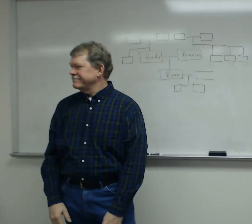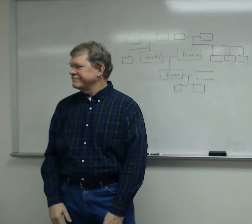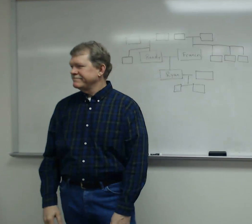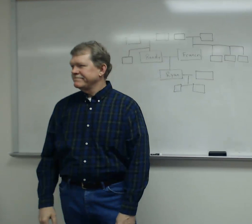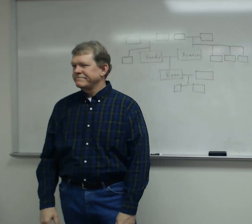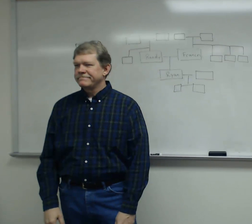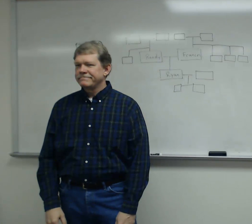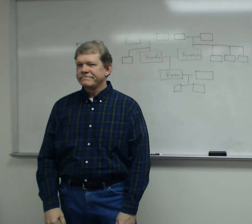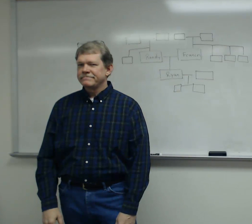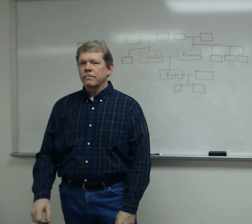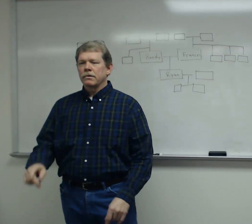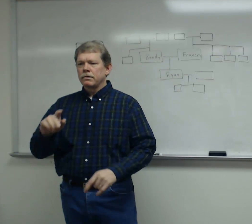bad.